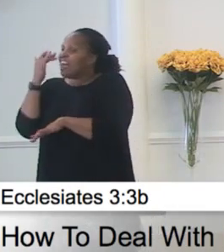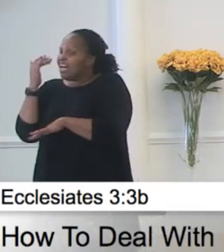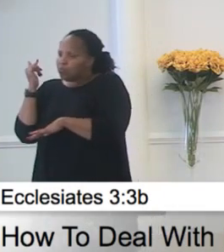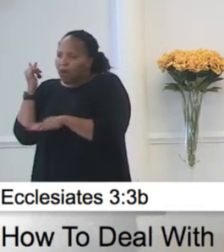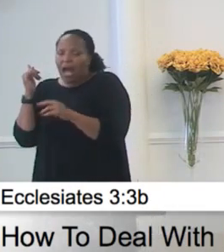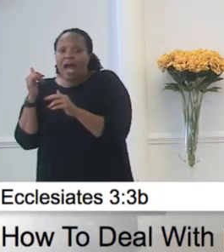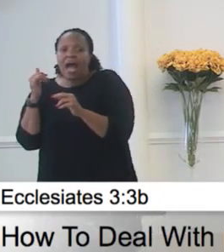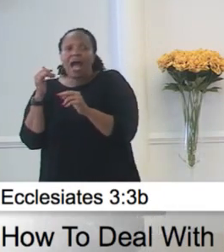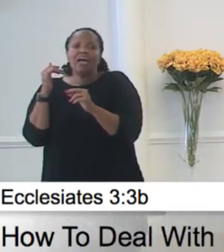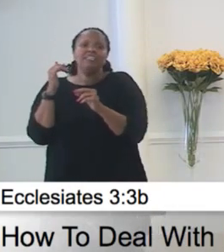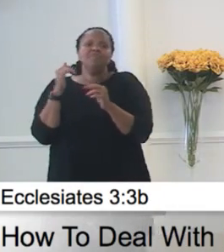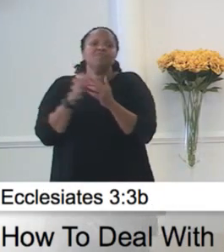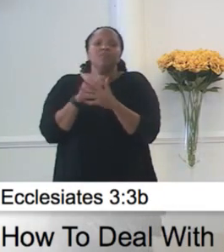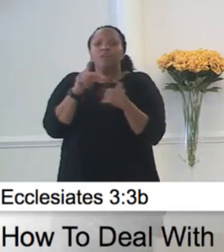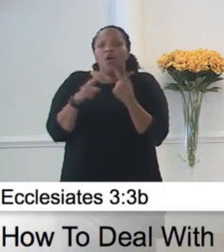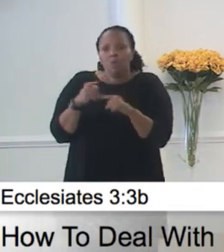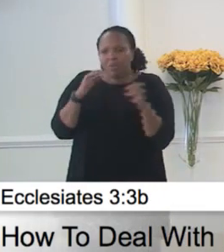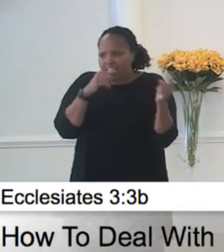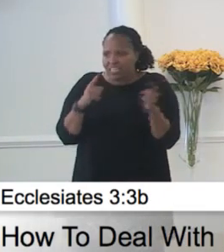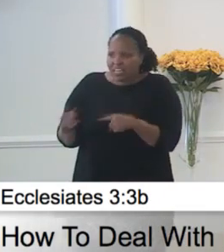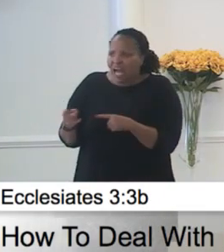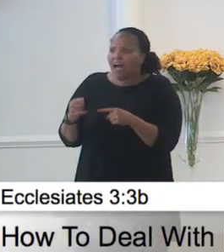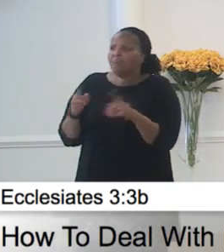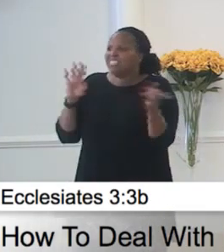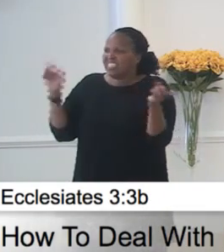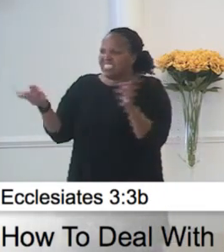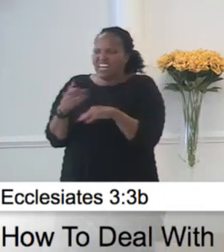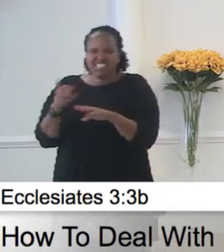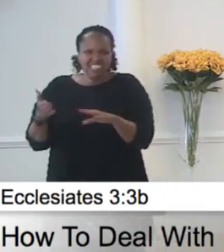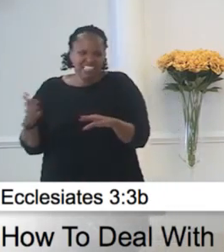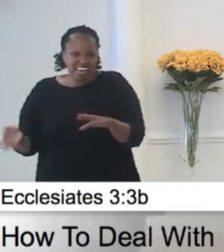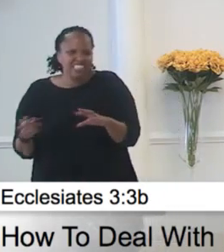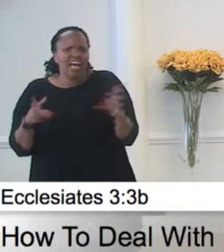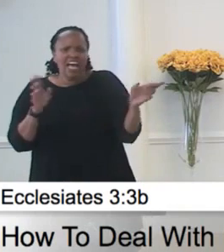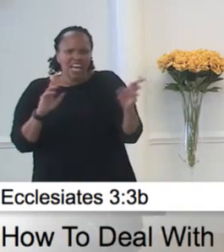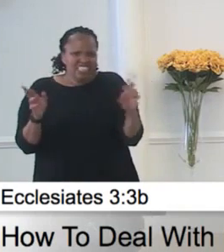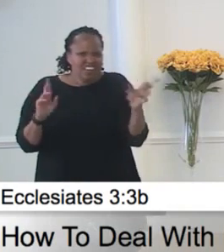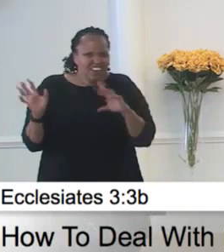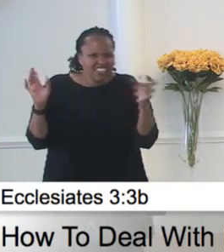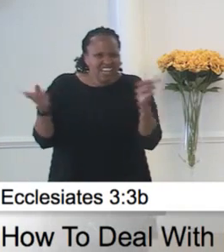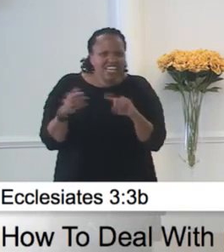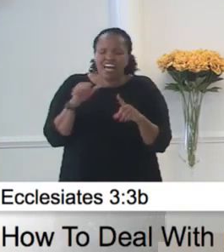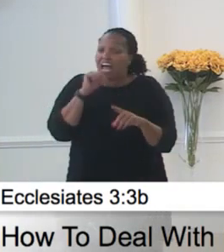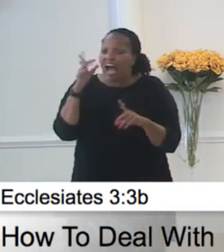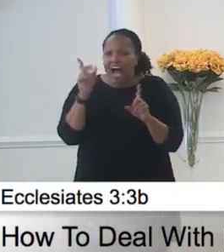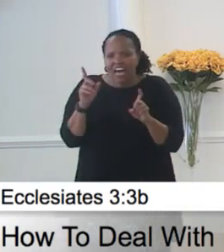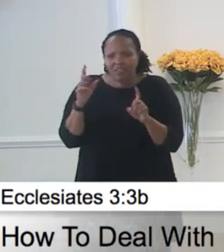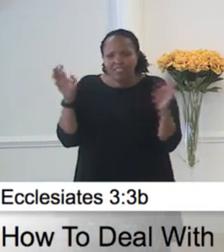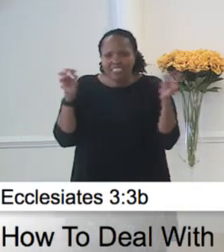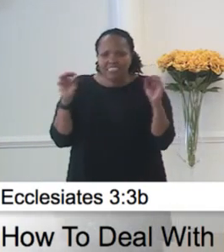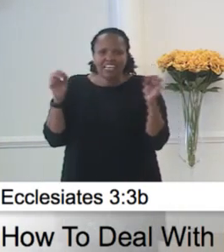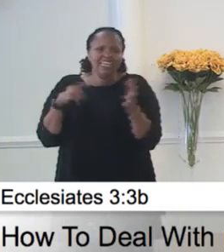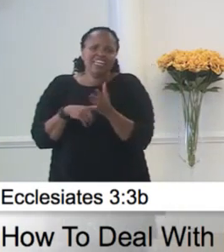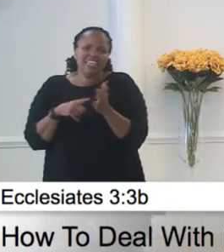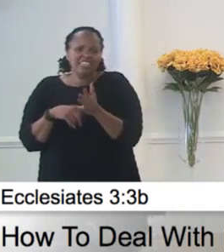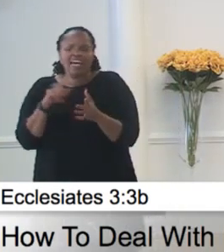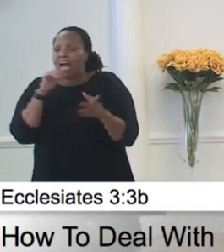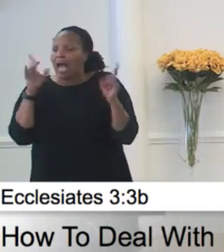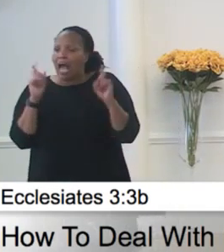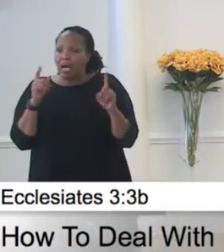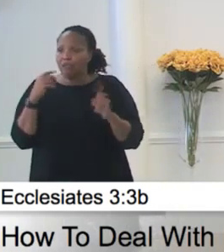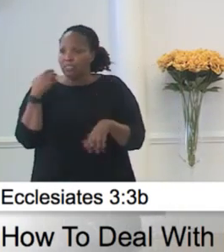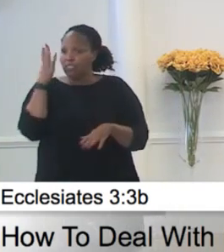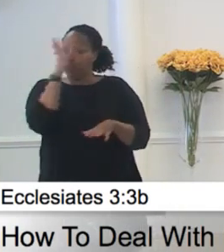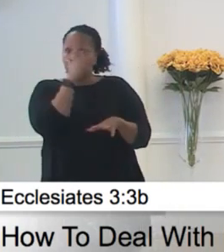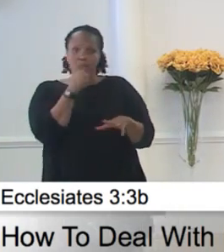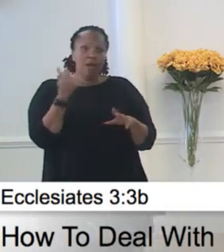down. That's why when he comes in your life, he overthrows. We getting ready to overthrow this. I don't need none of this. I don't need your good looks.